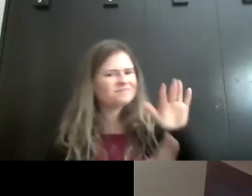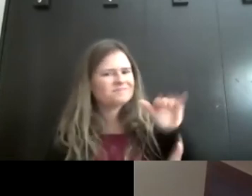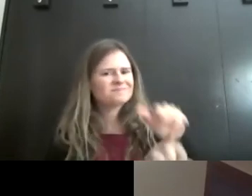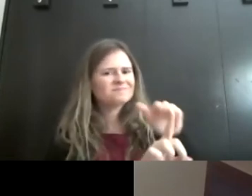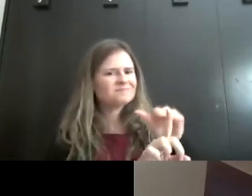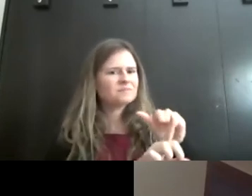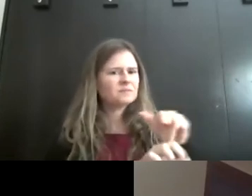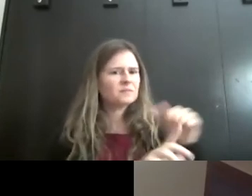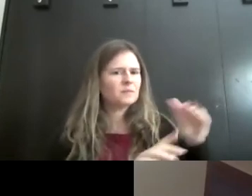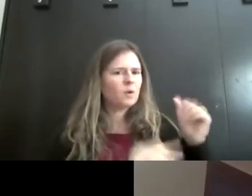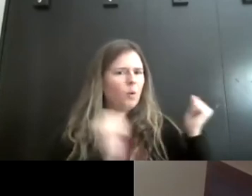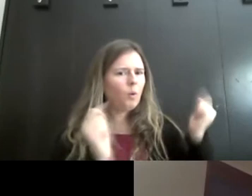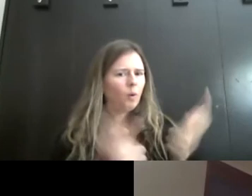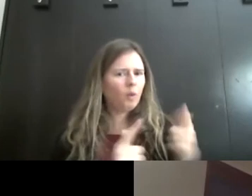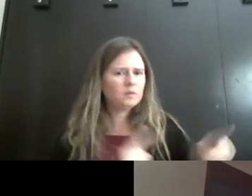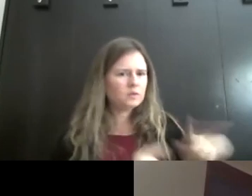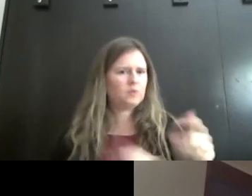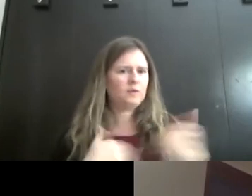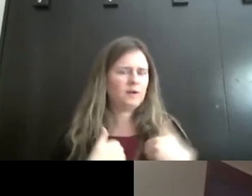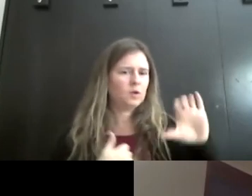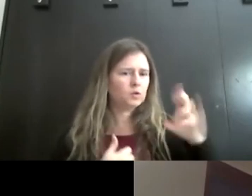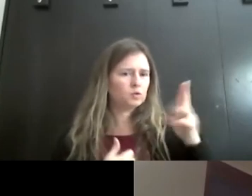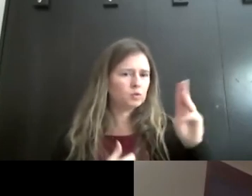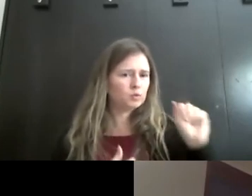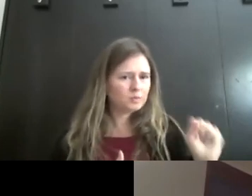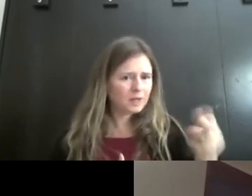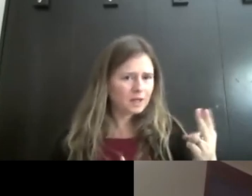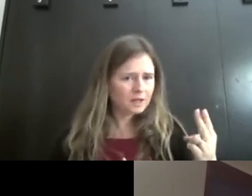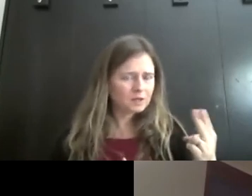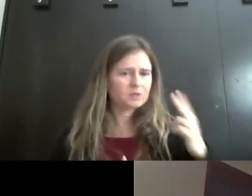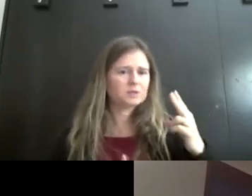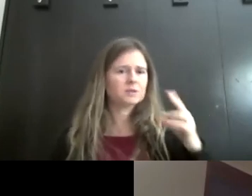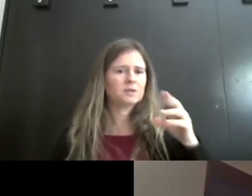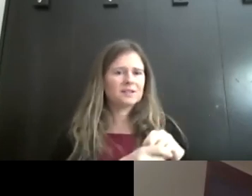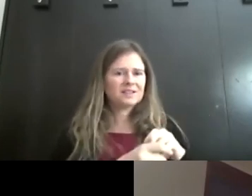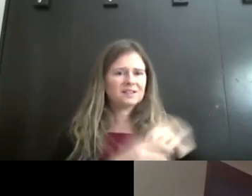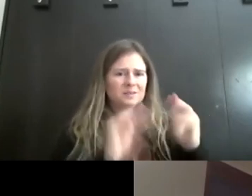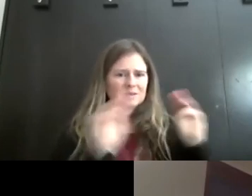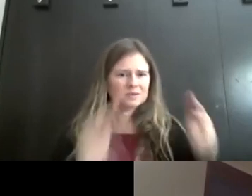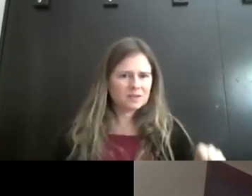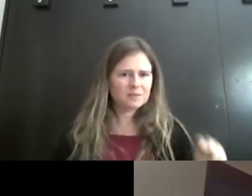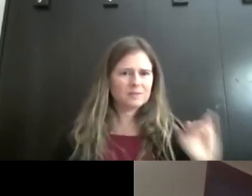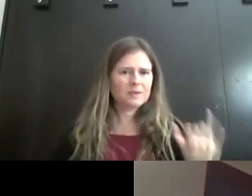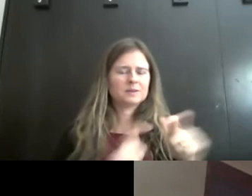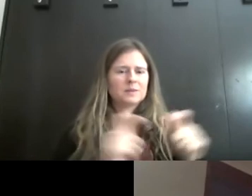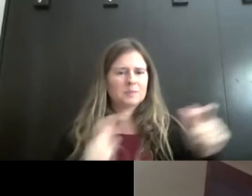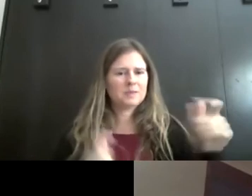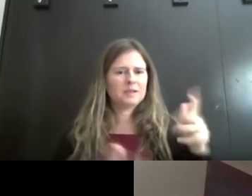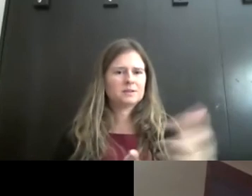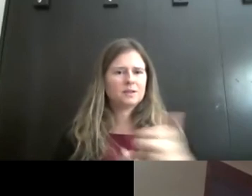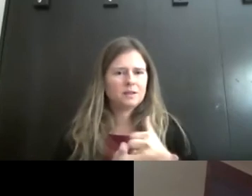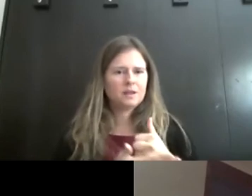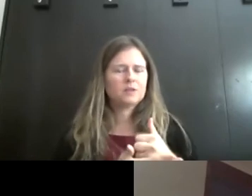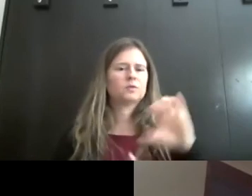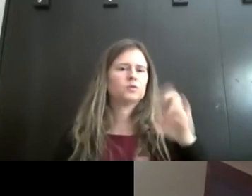they have that is Chumash, the Santa Barbara Museum of Natural History has the largest collection of Chumash baskets in the